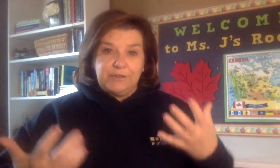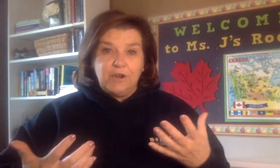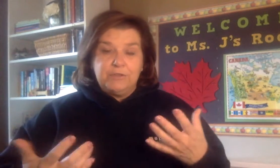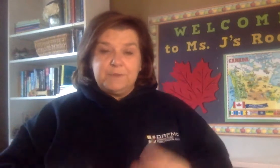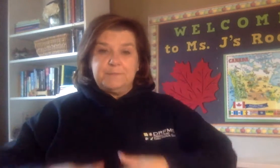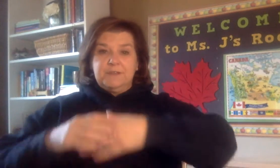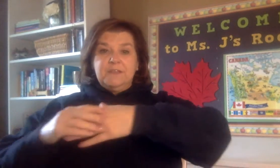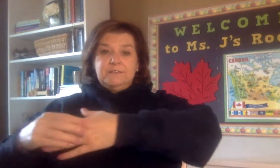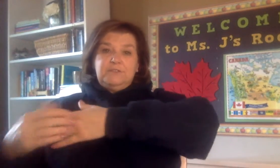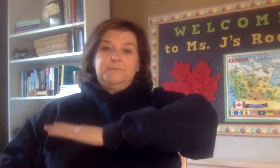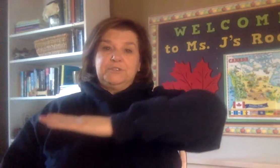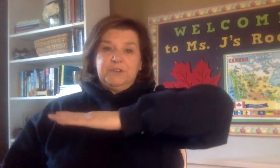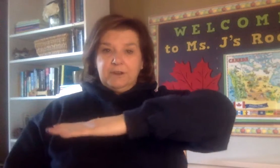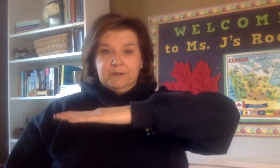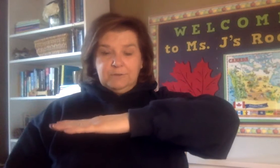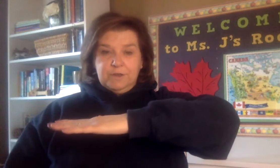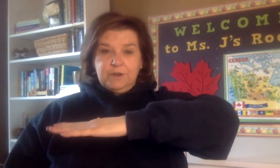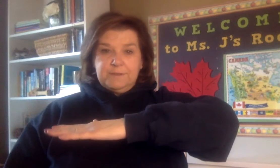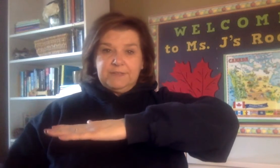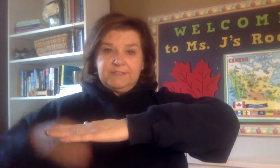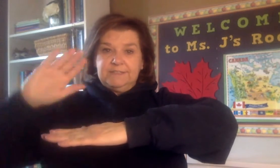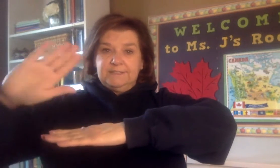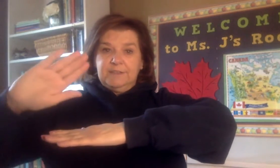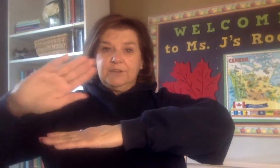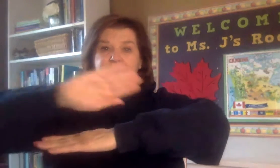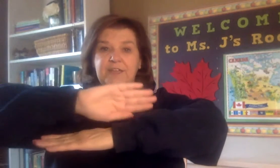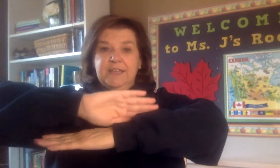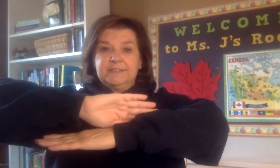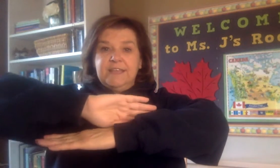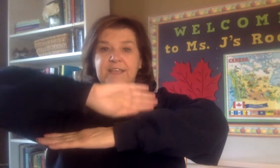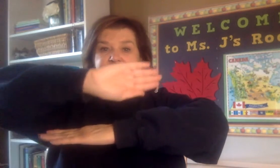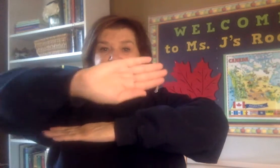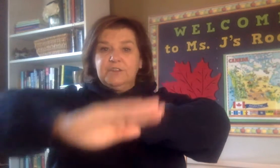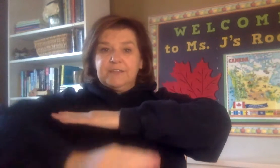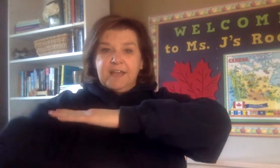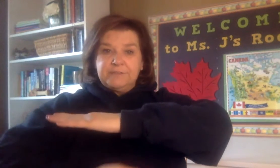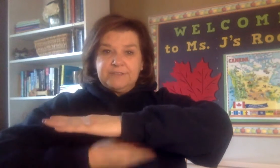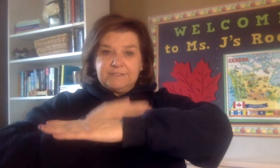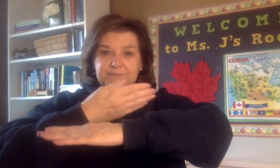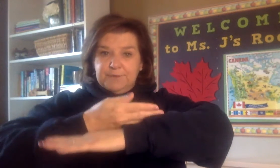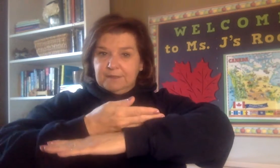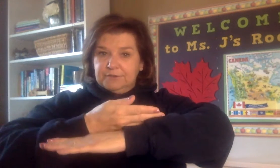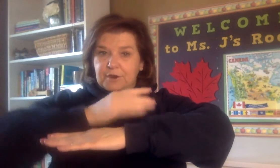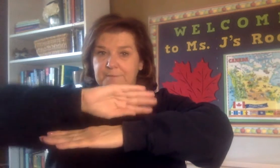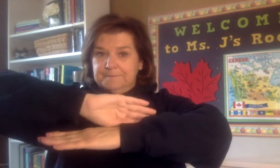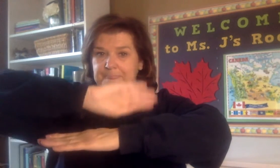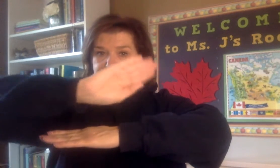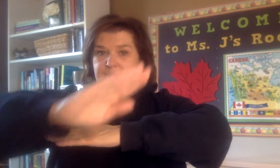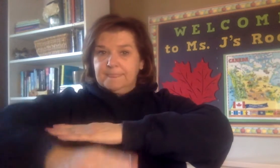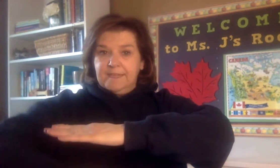all the people. So you put your one arm out like this, your other hand, and it's like you're gathering stuff around your arm. Okay,